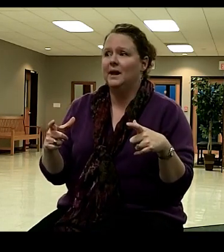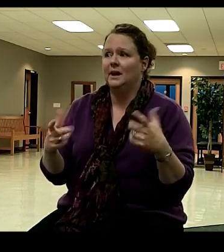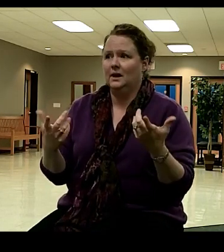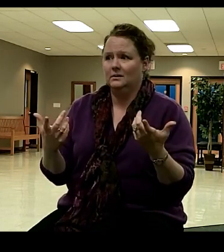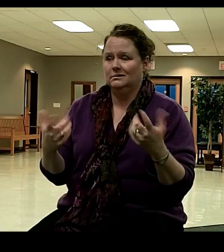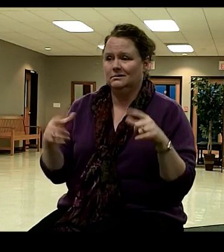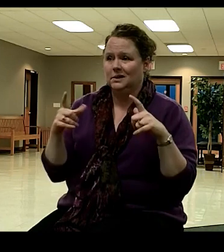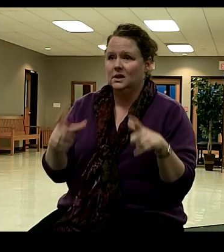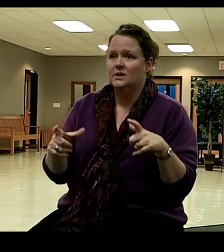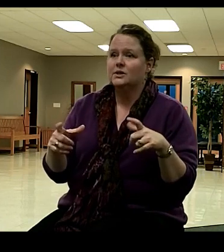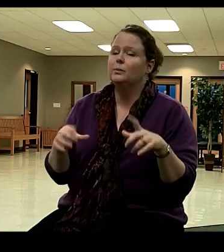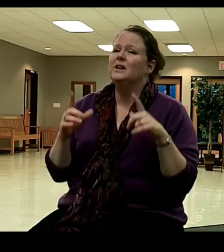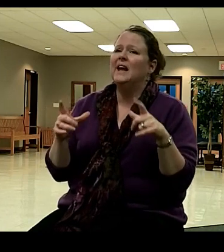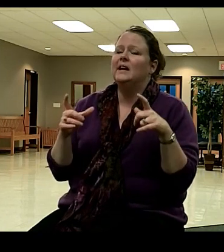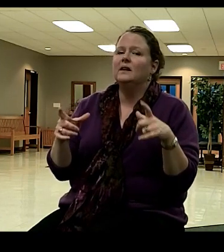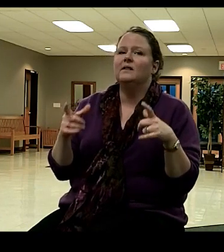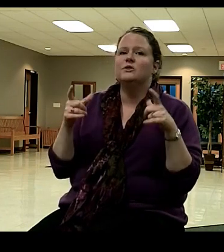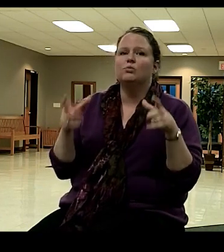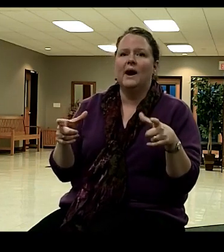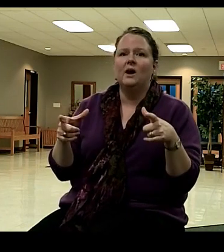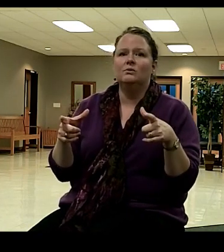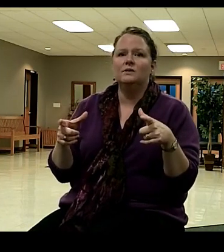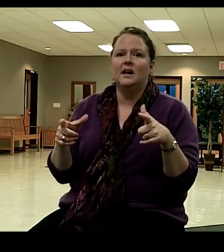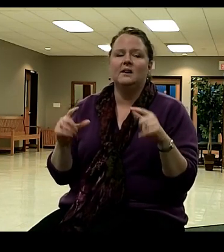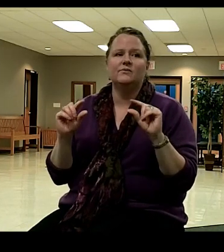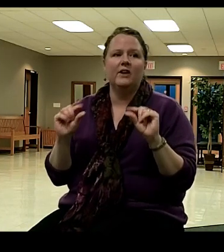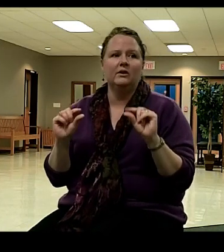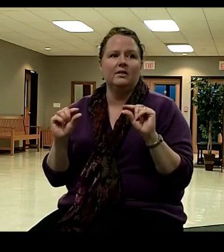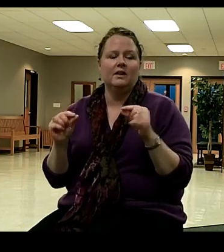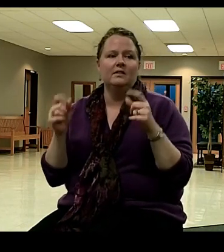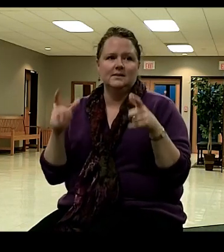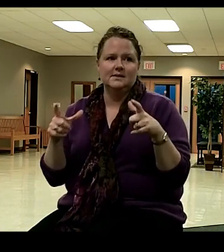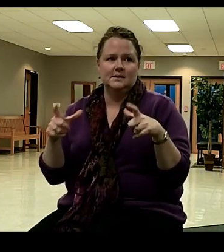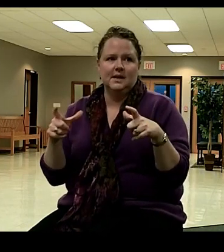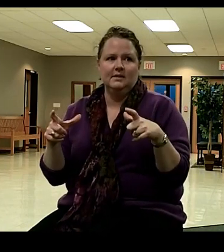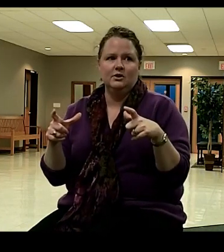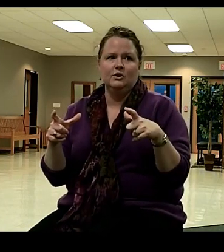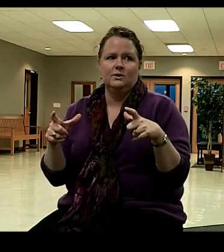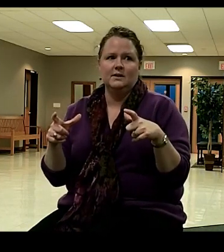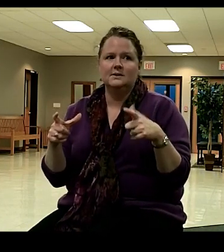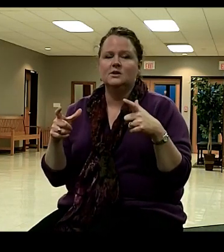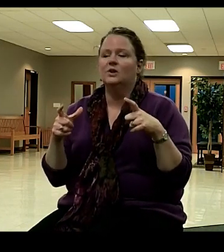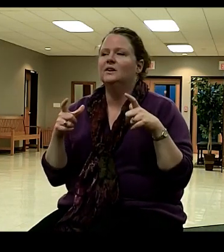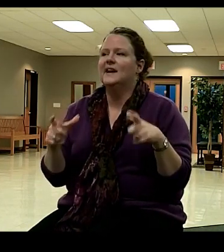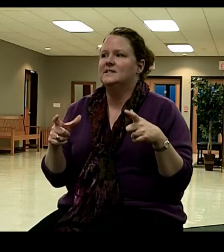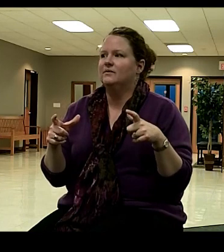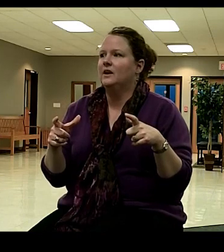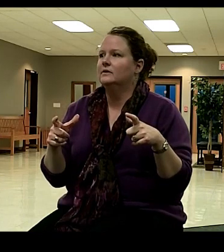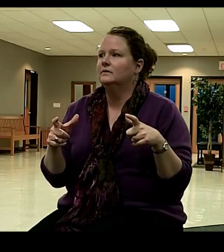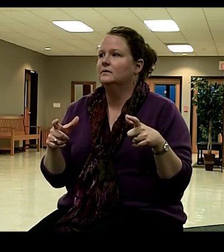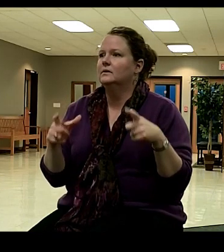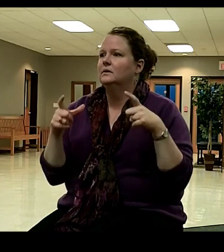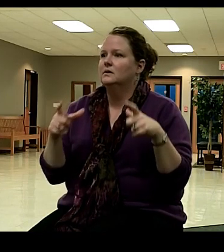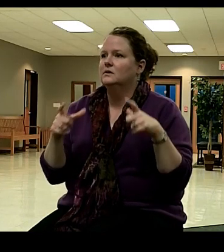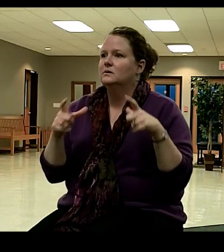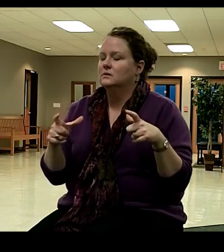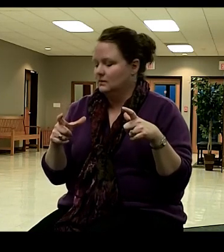pancake. So really anything that is round and is fairly thin, this is the sign that you're using. This is called a classifier.